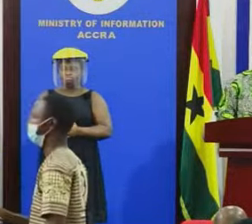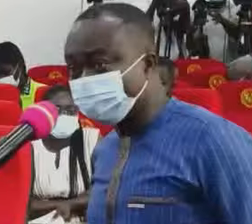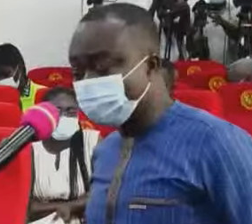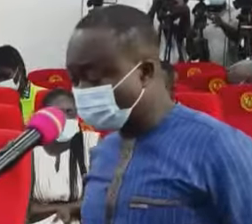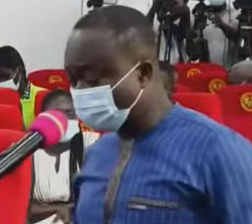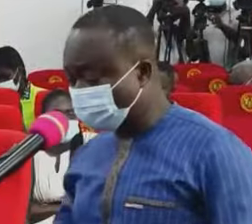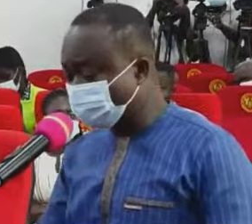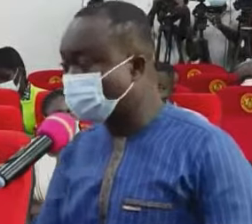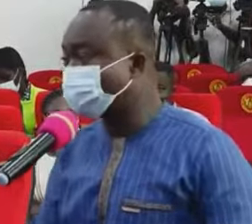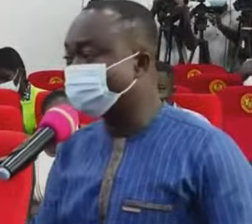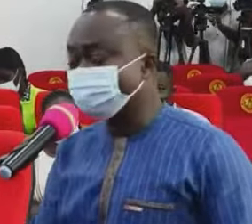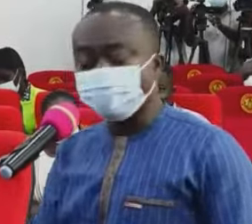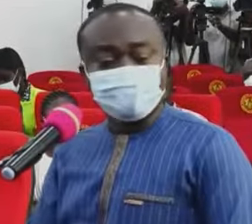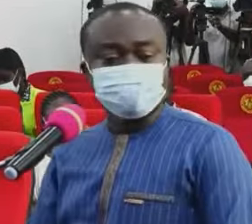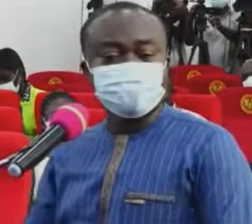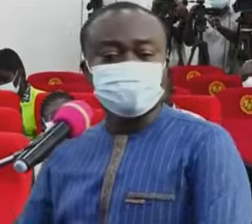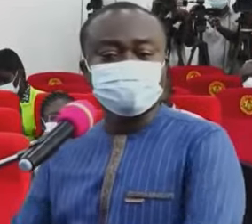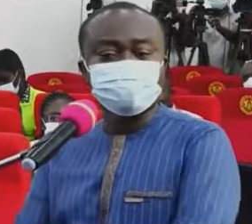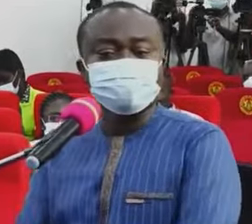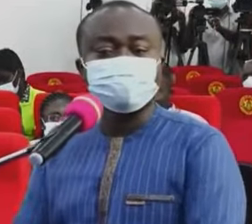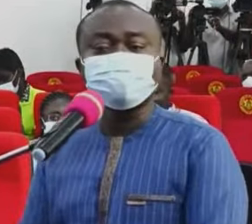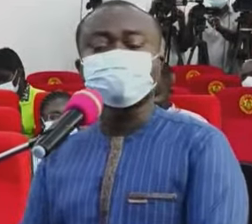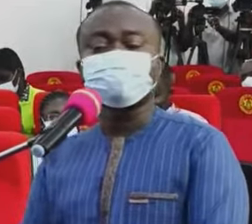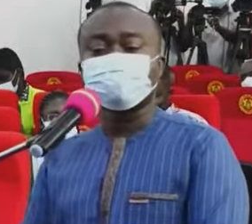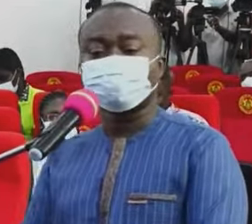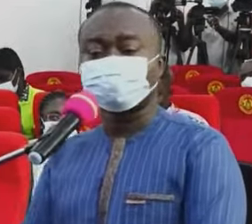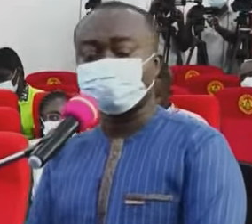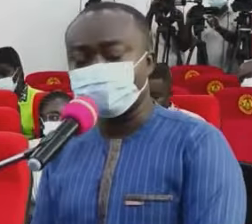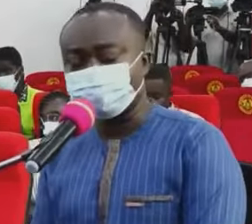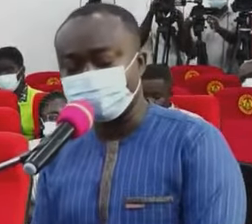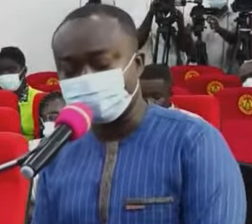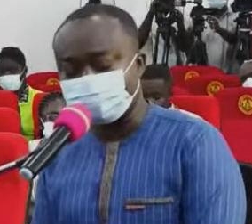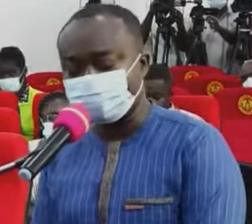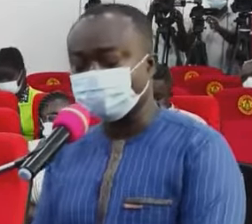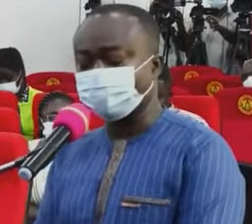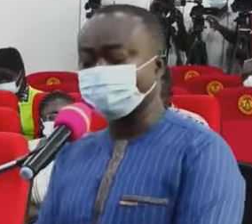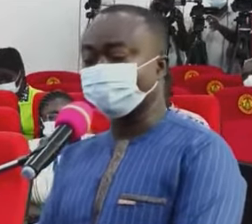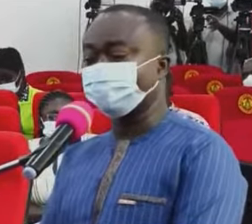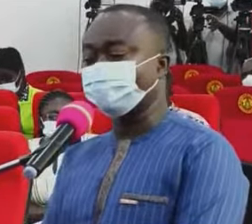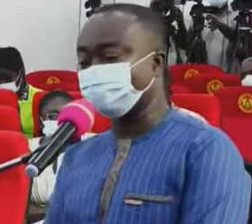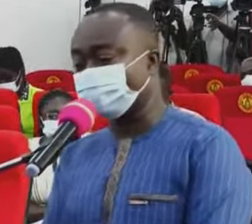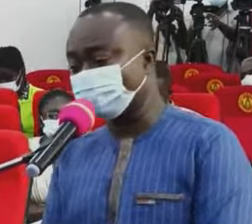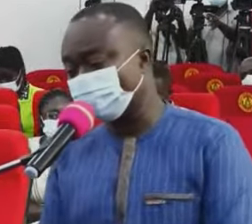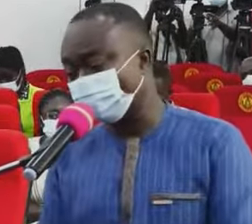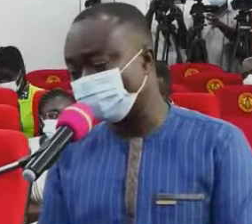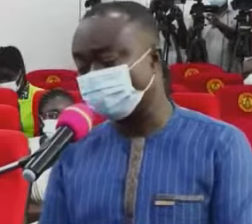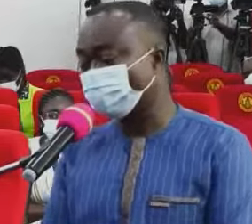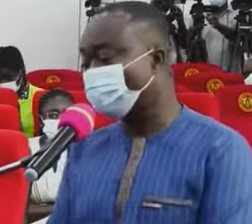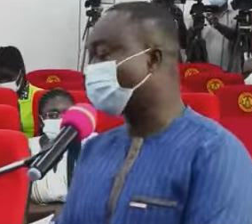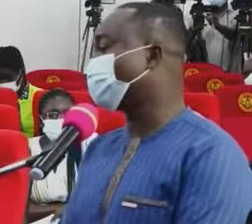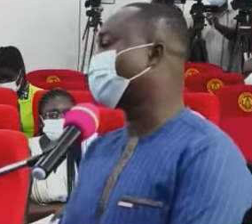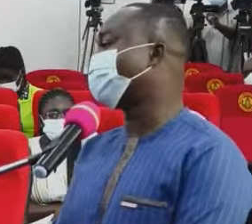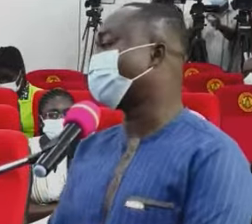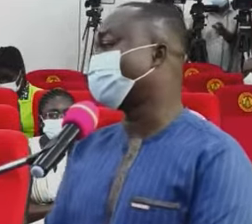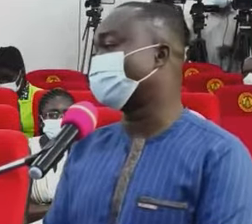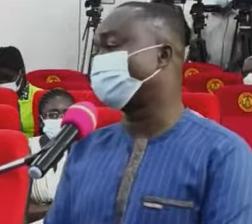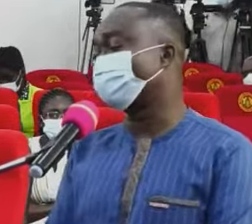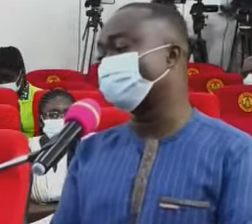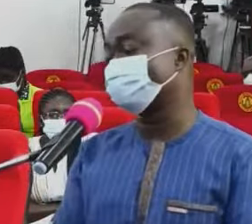Thank you, Honorable Minister. Regarding the issue of Mr. Emmanuel Essien, who was